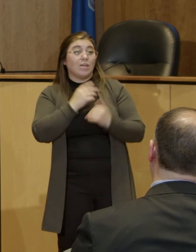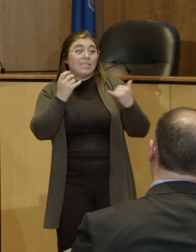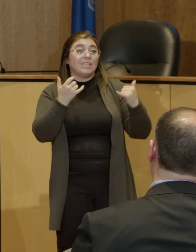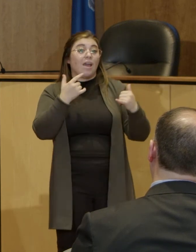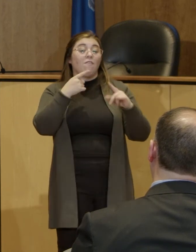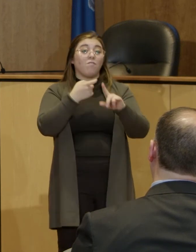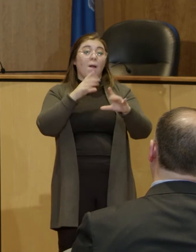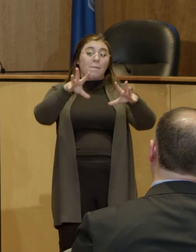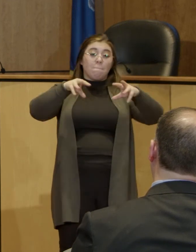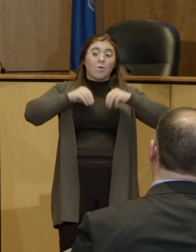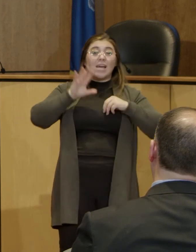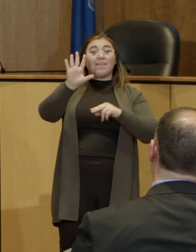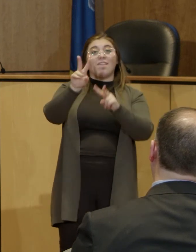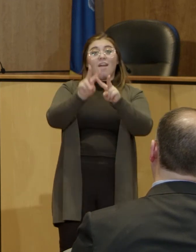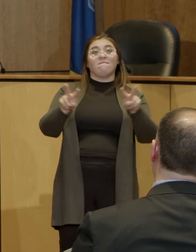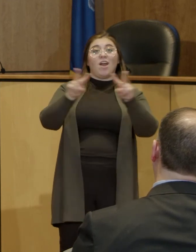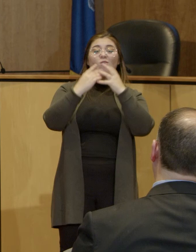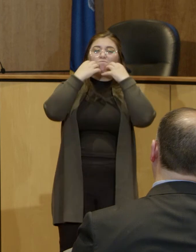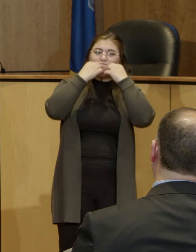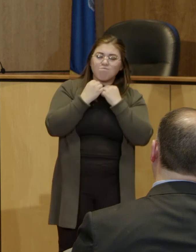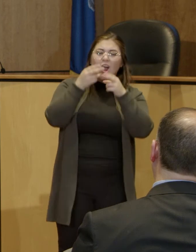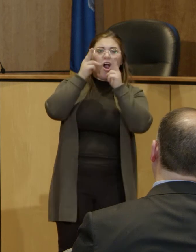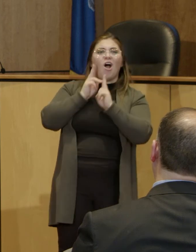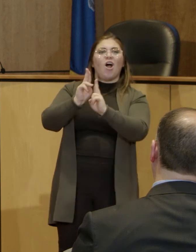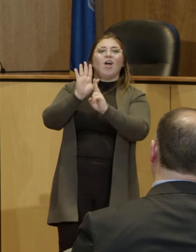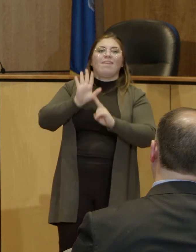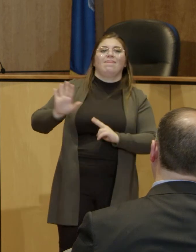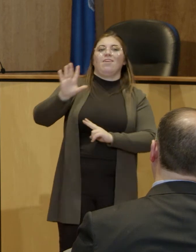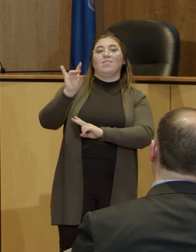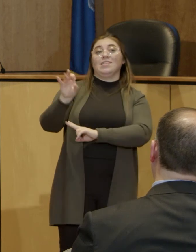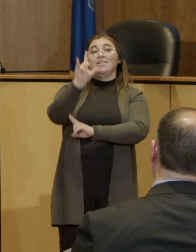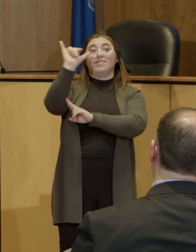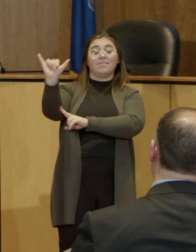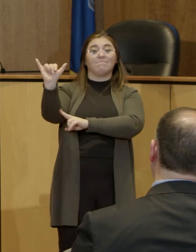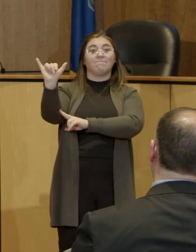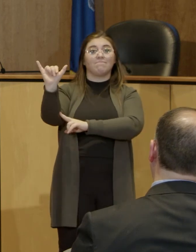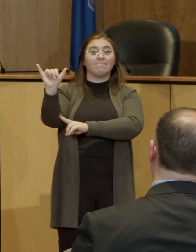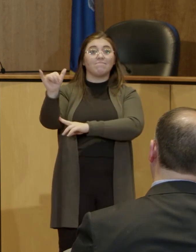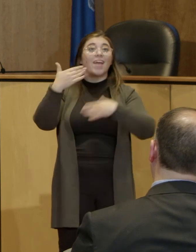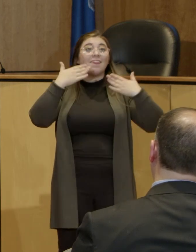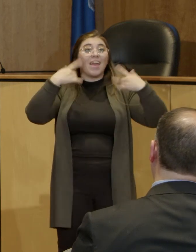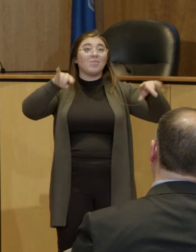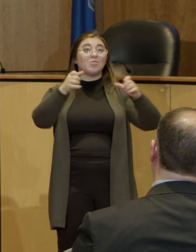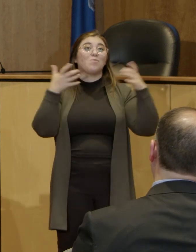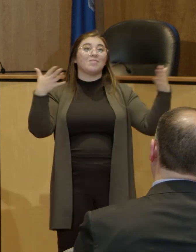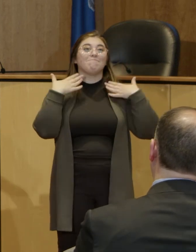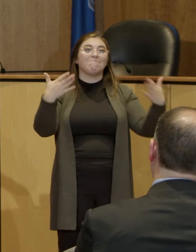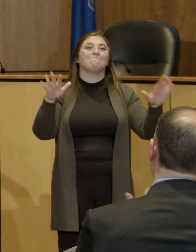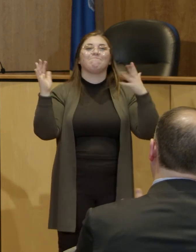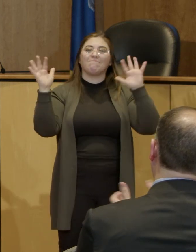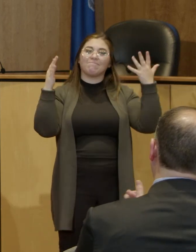by embracing their value, by honoring their dignity. Thank you so much.